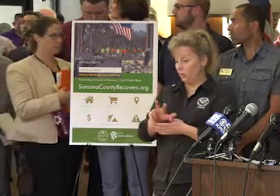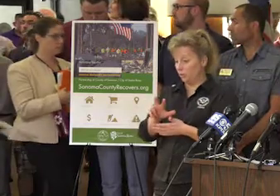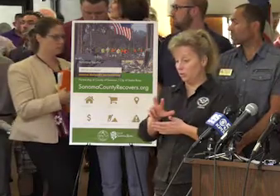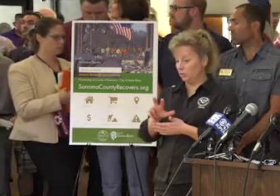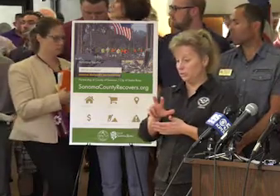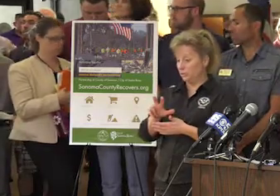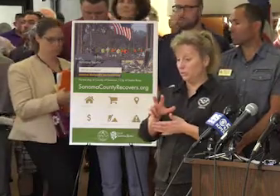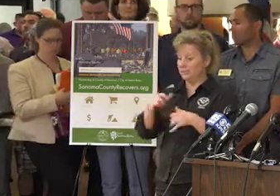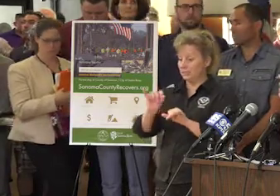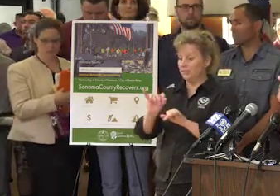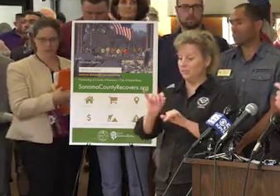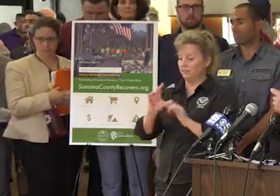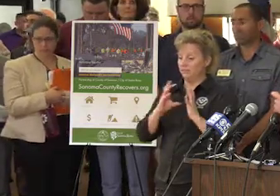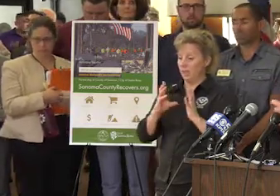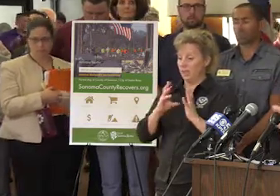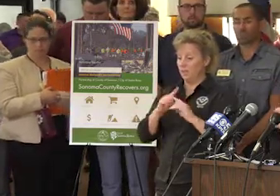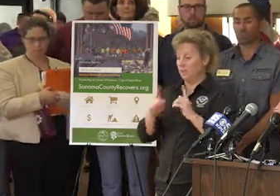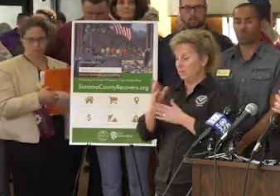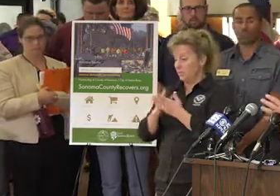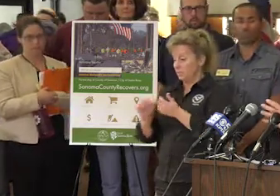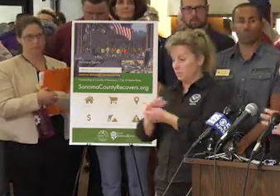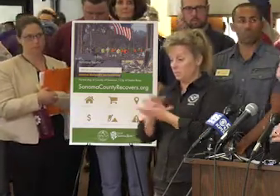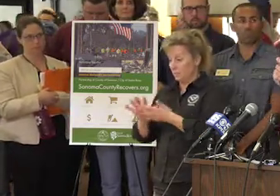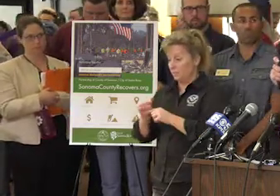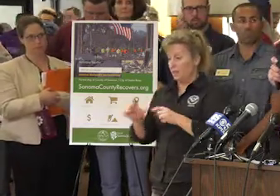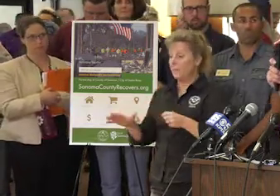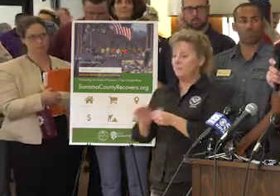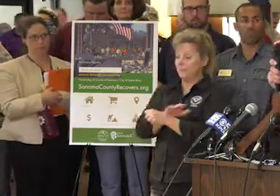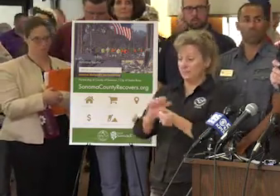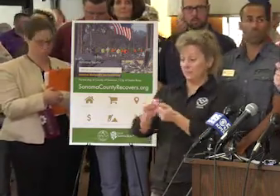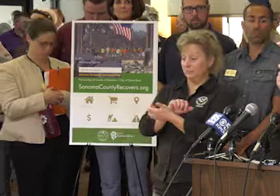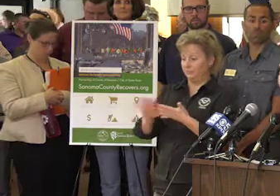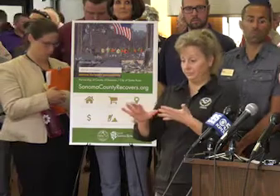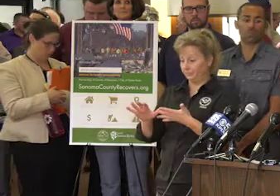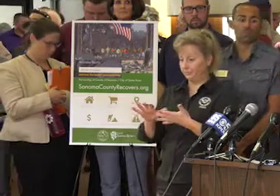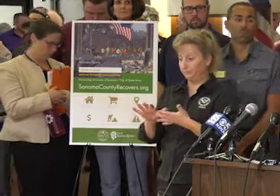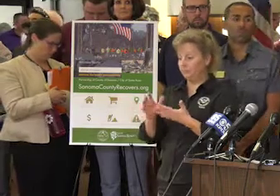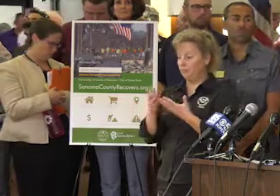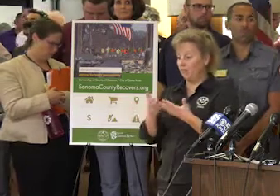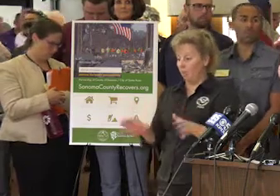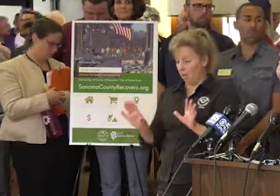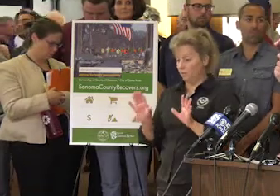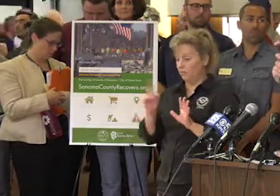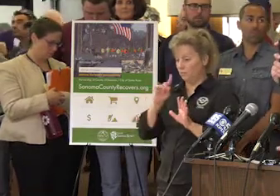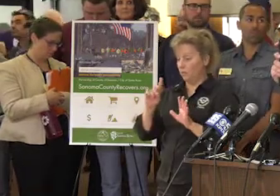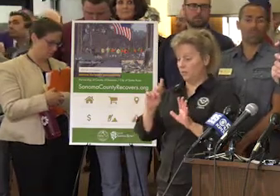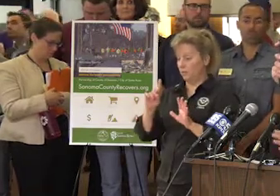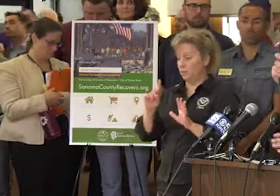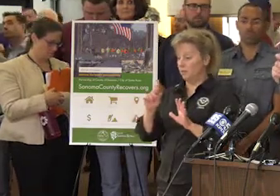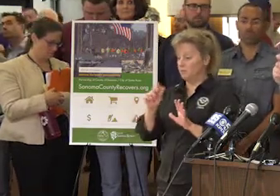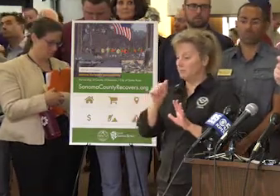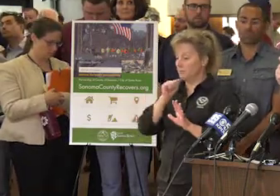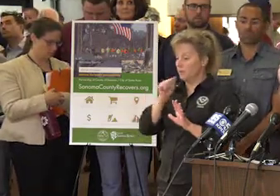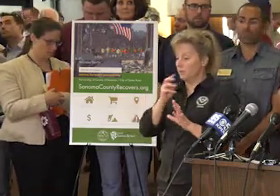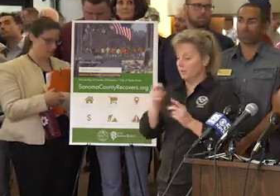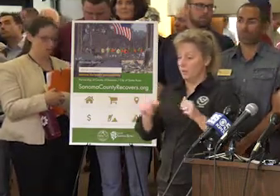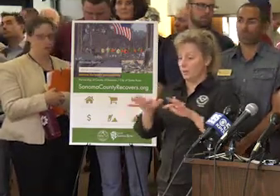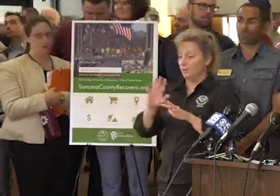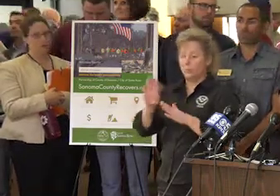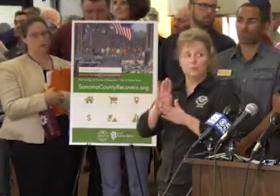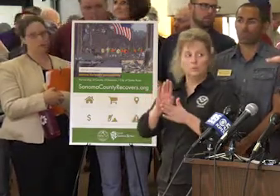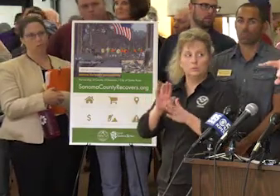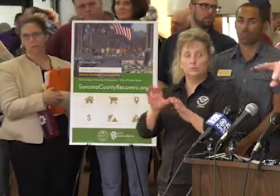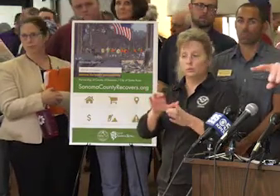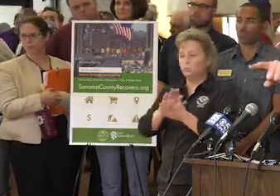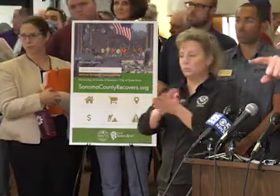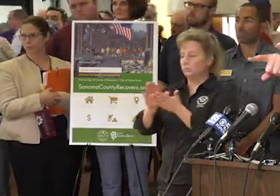We'll have to get back to you on the partial destroyed, but on complete loss for commercial properties, we will be doing the sweeps. We're going to